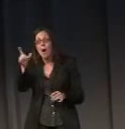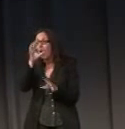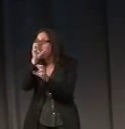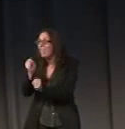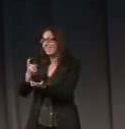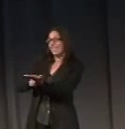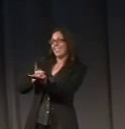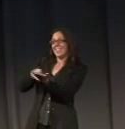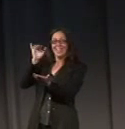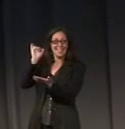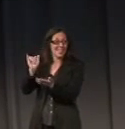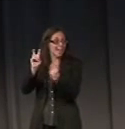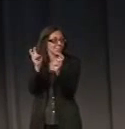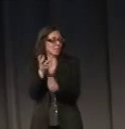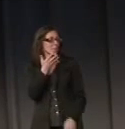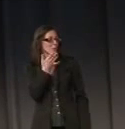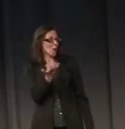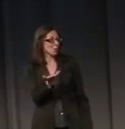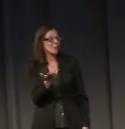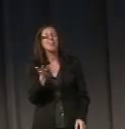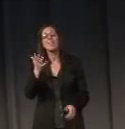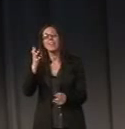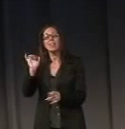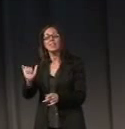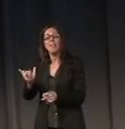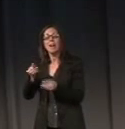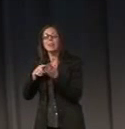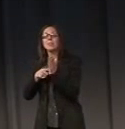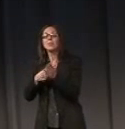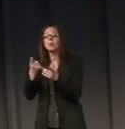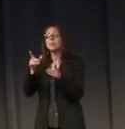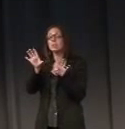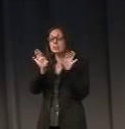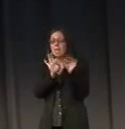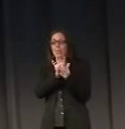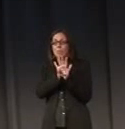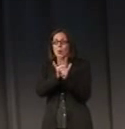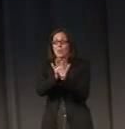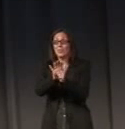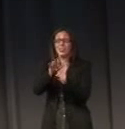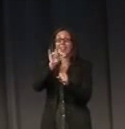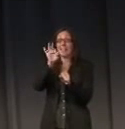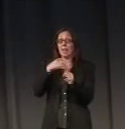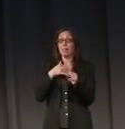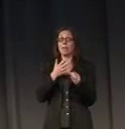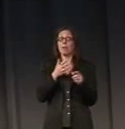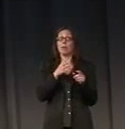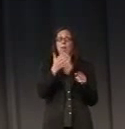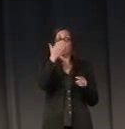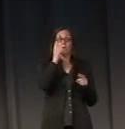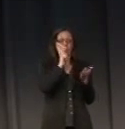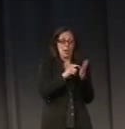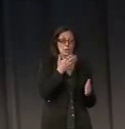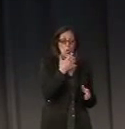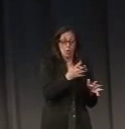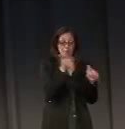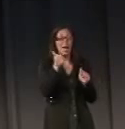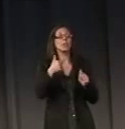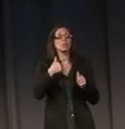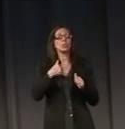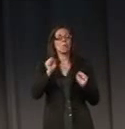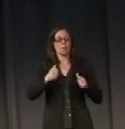of selective pressure. So to just hammer home how these two things could work, we've